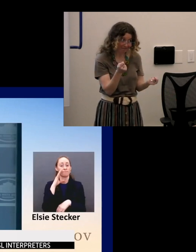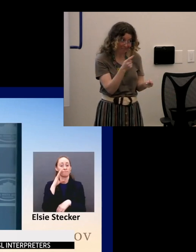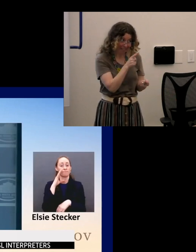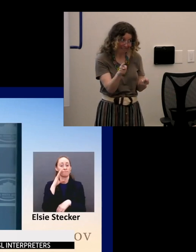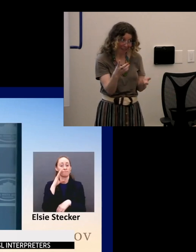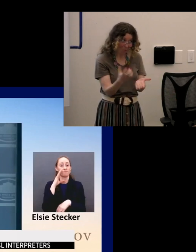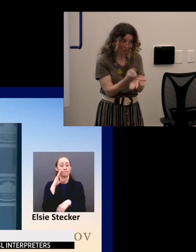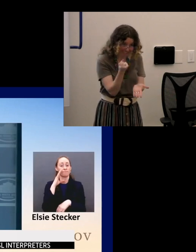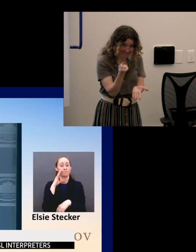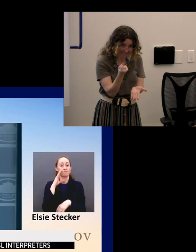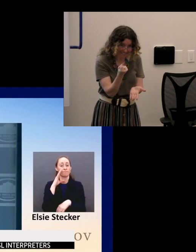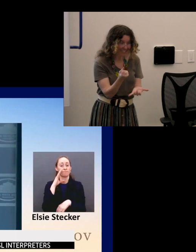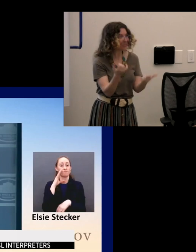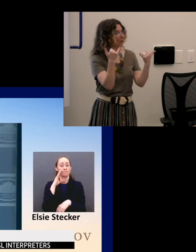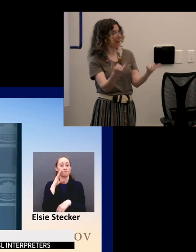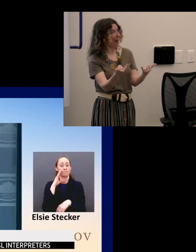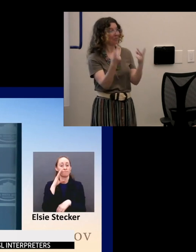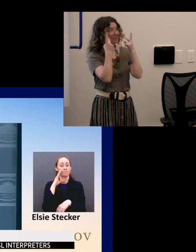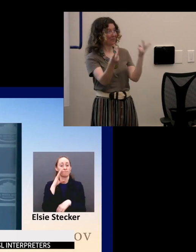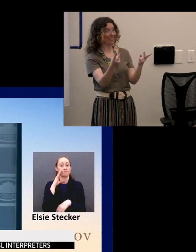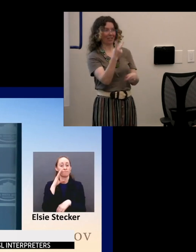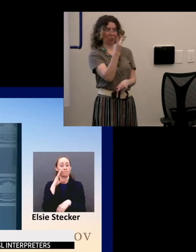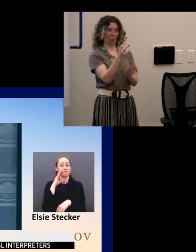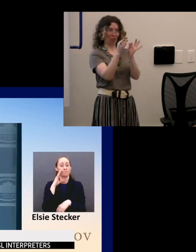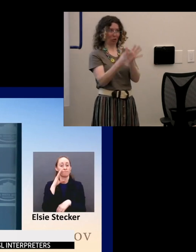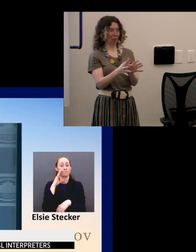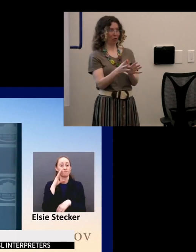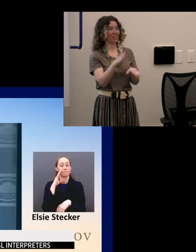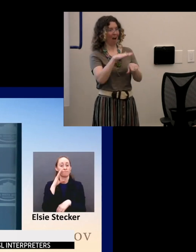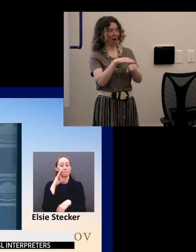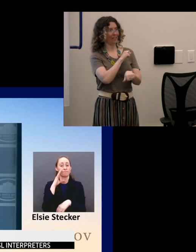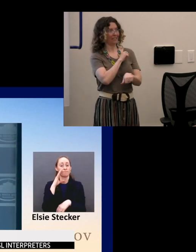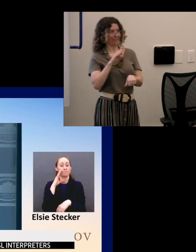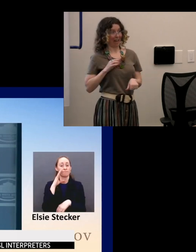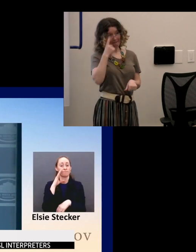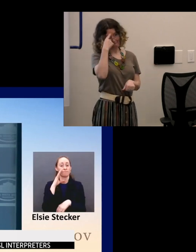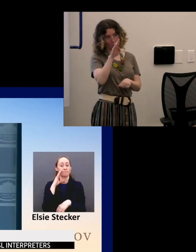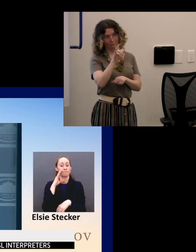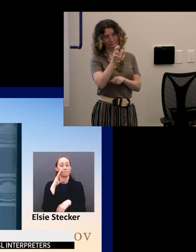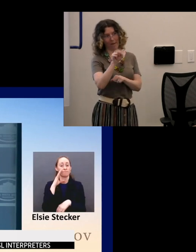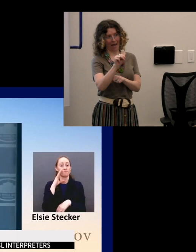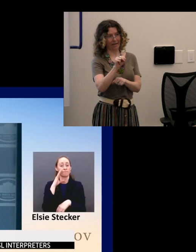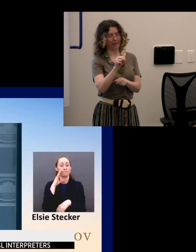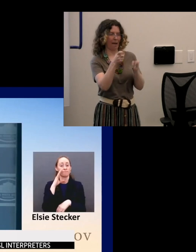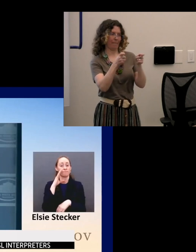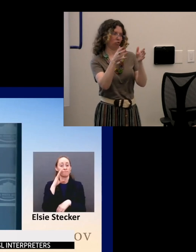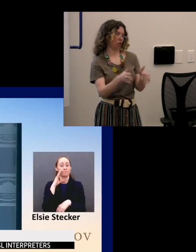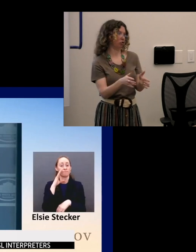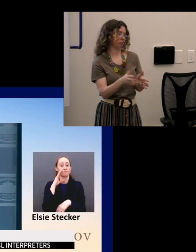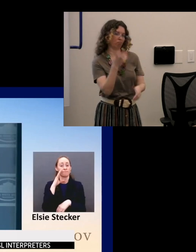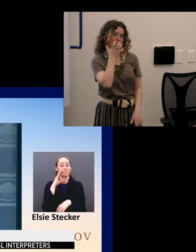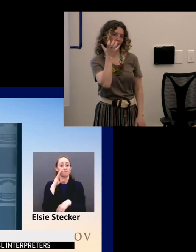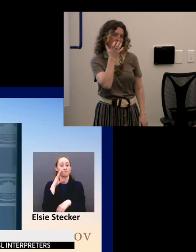And that, as a result of the lawsuit, guess what? They won. And now we see two interpreters on screen on our staff for the